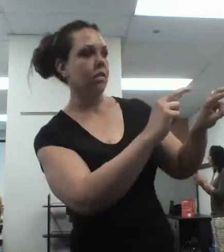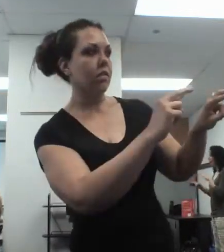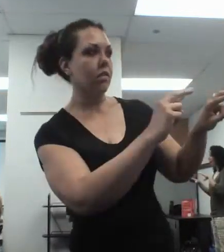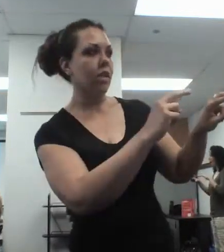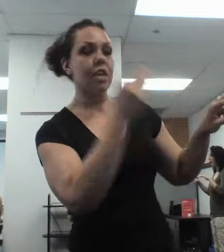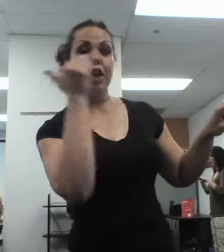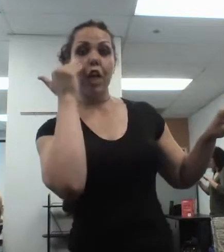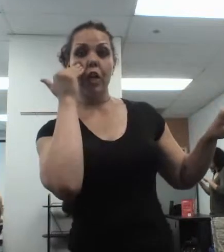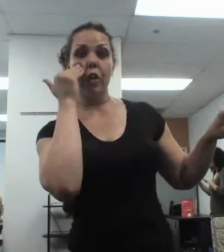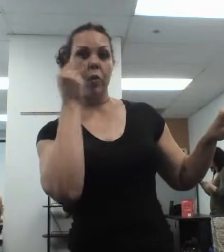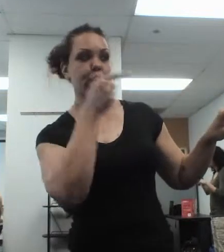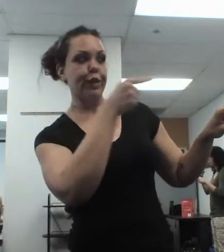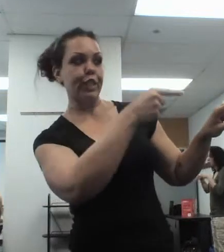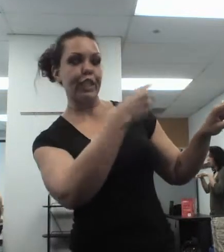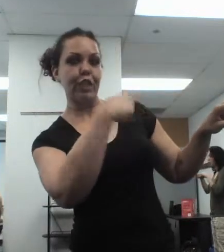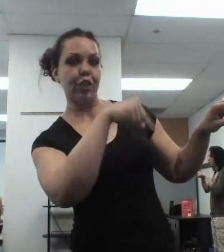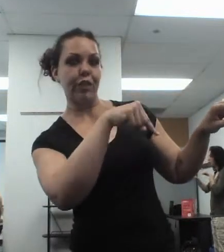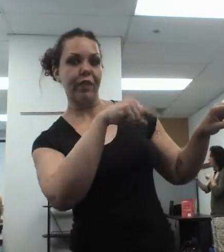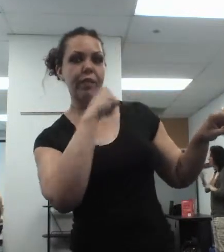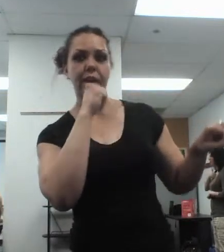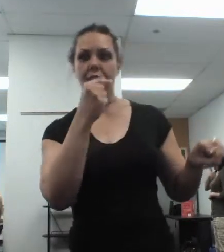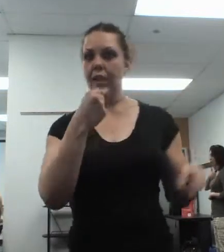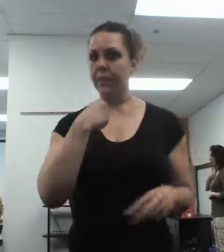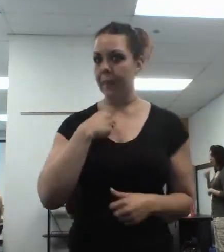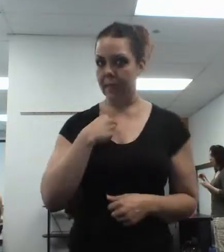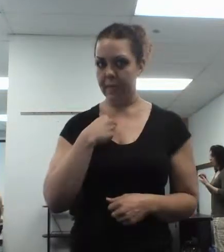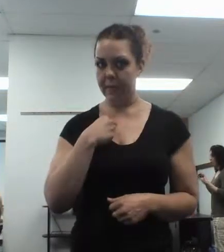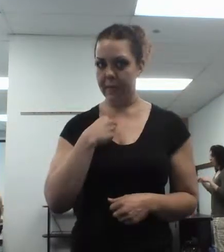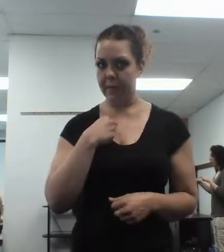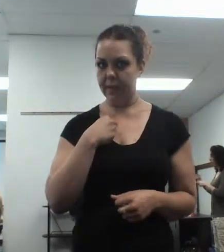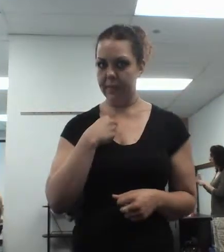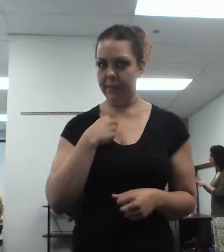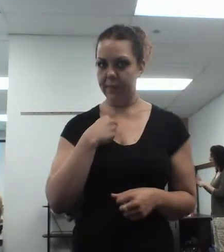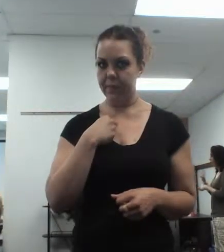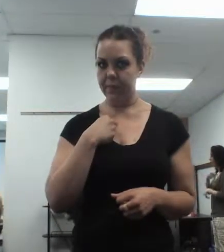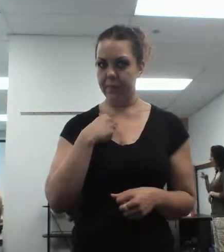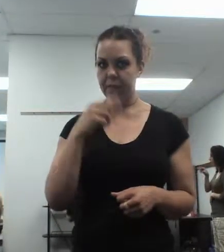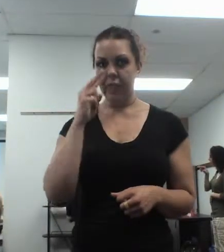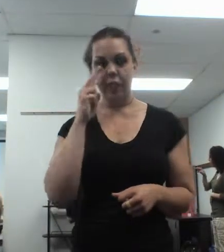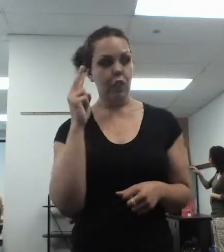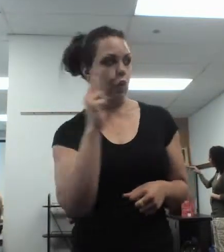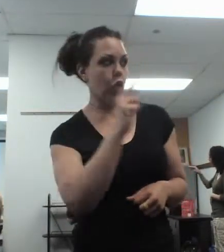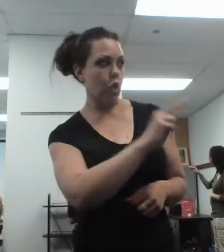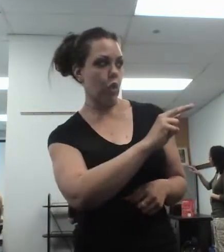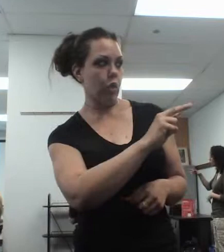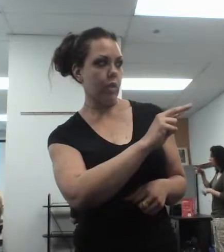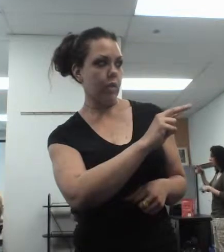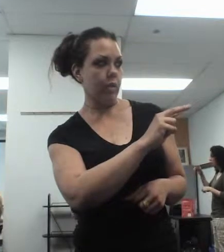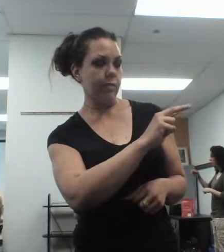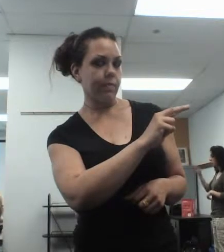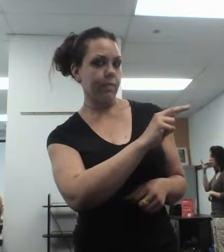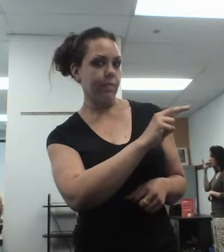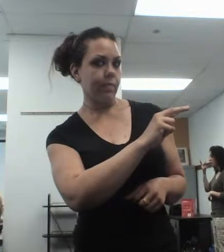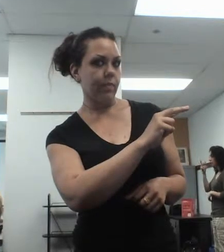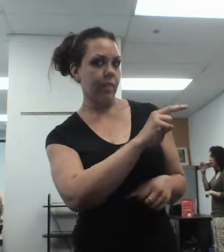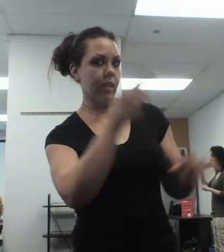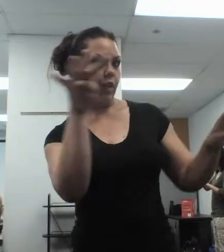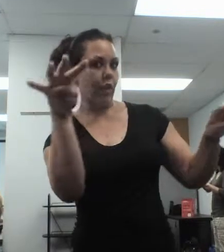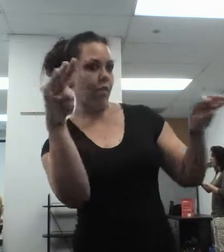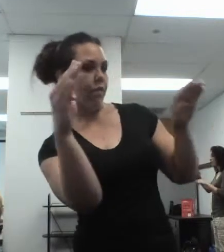So that's how we do it. So that it doesn't look like me as the interpreter is nervous. You'll look at them, direct everybody's attention here. Same thing if a